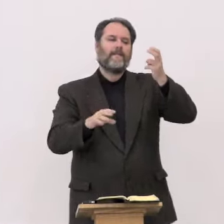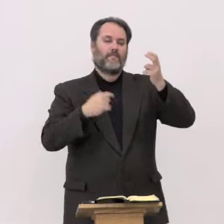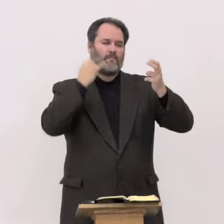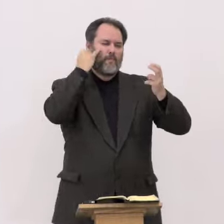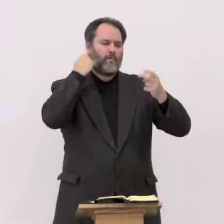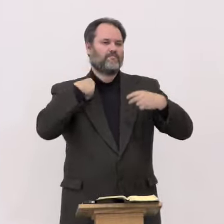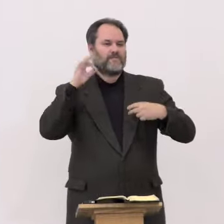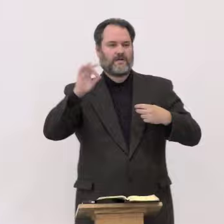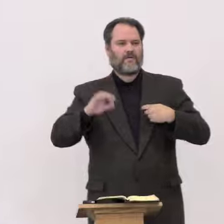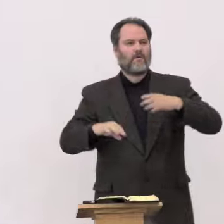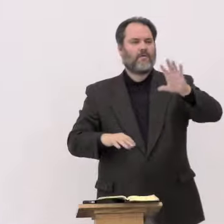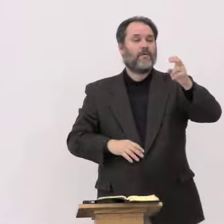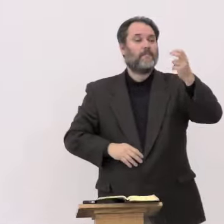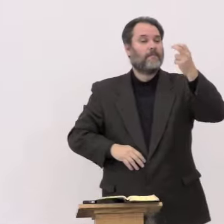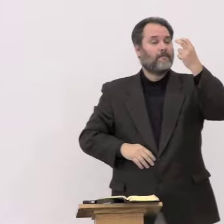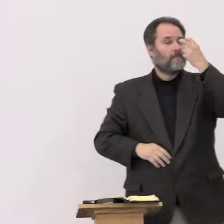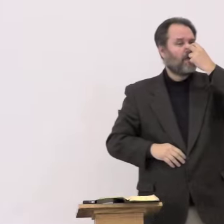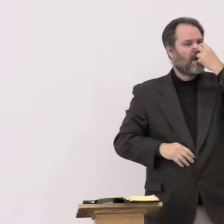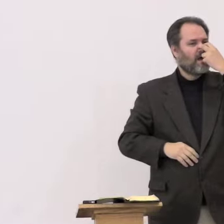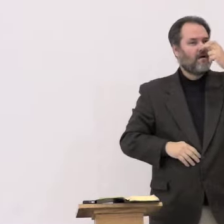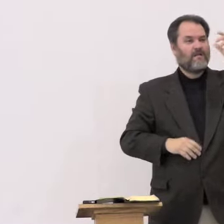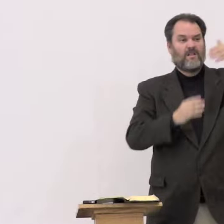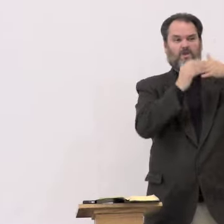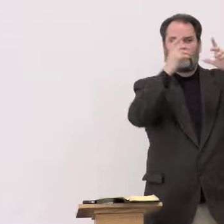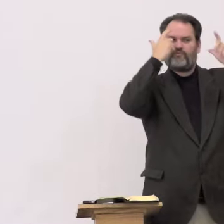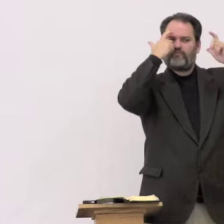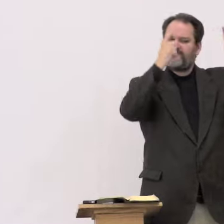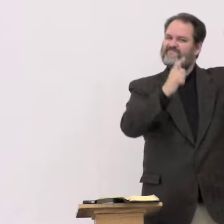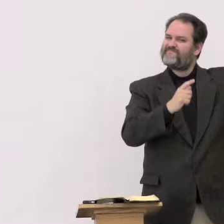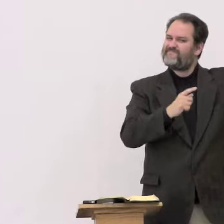They will fall in the pit. And I suppose